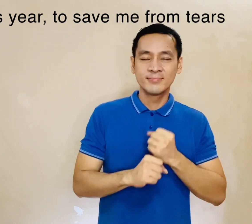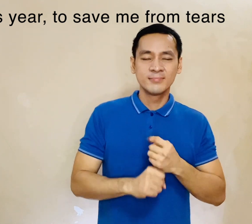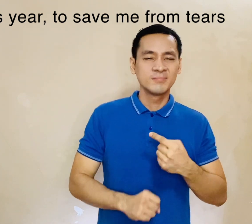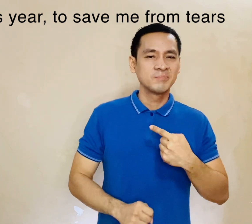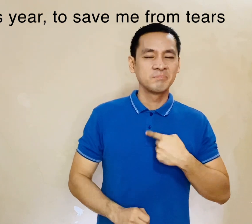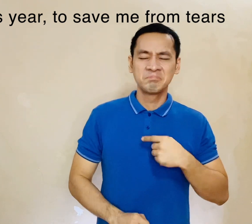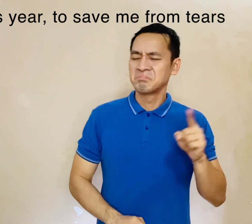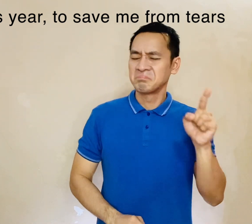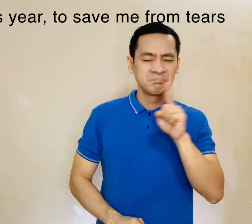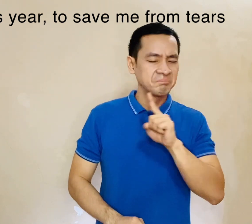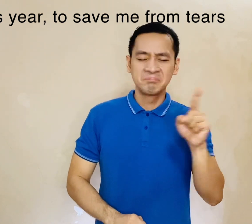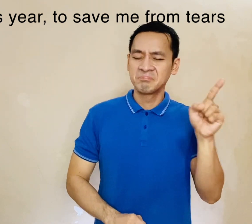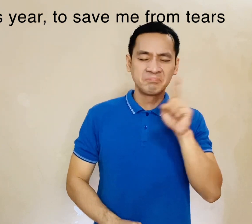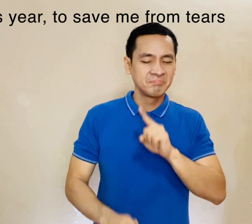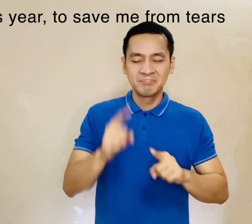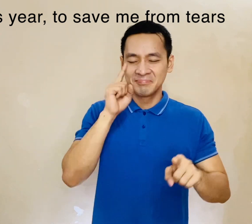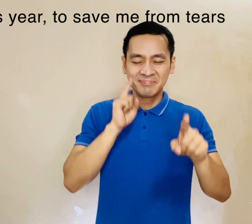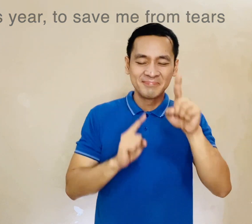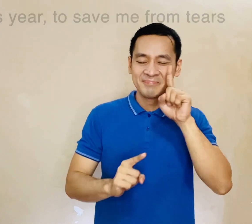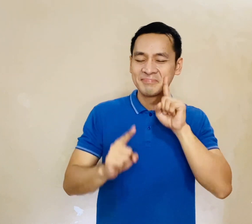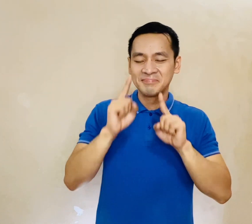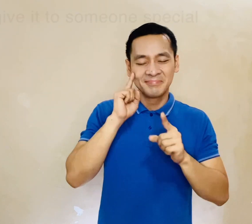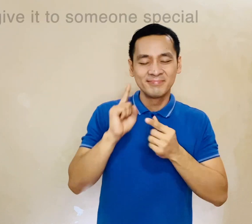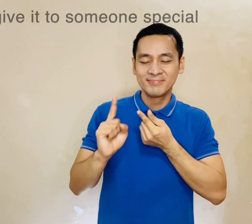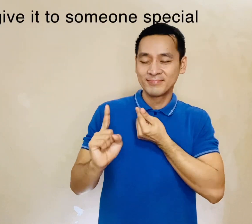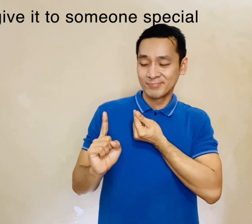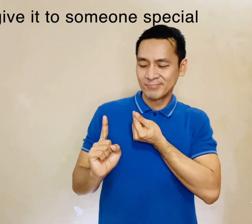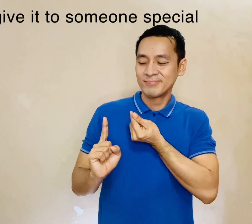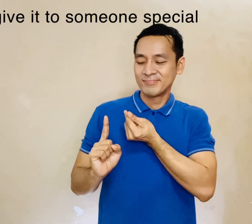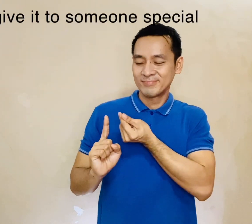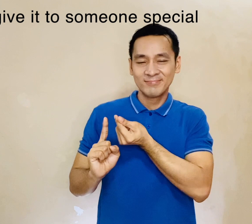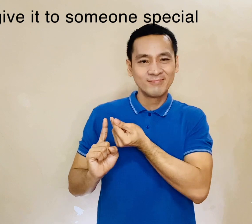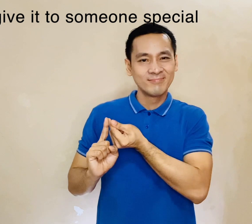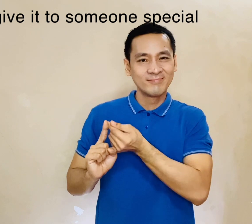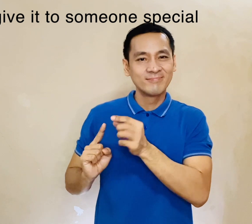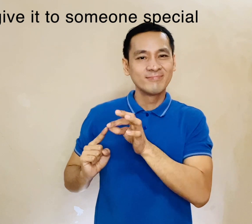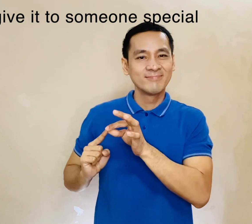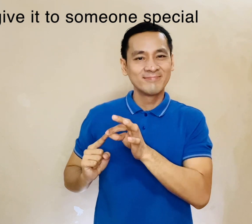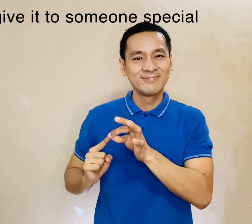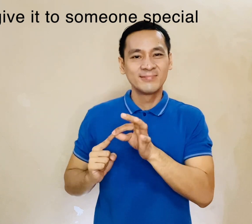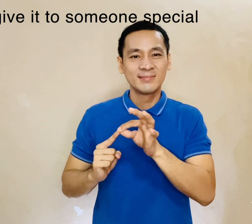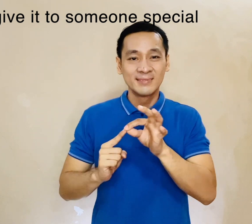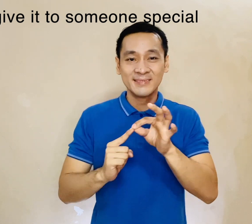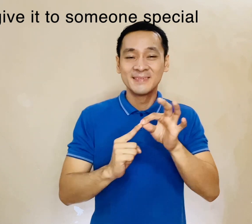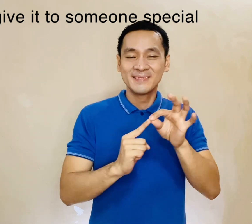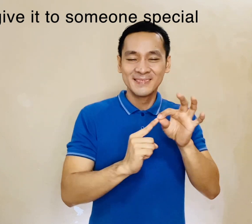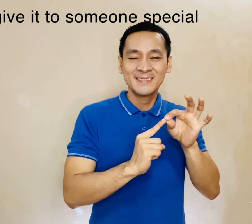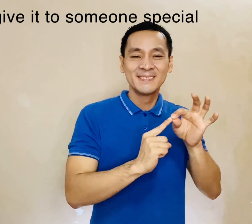Save me from tears I'll give it to someone special Special